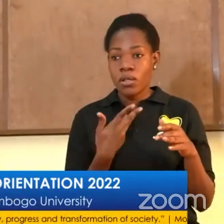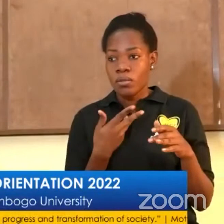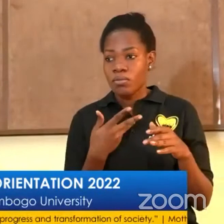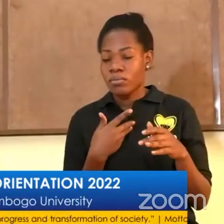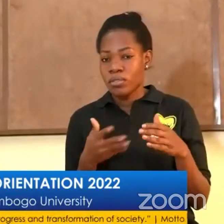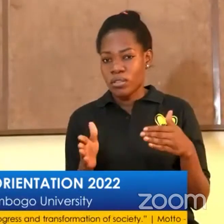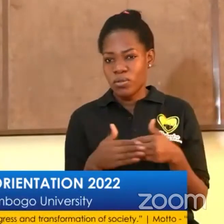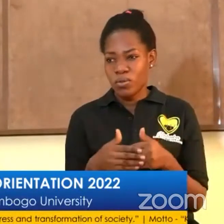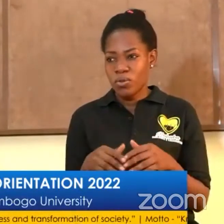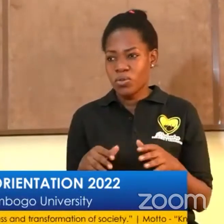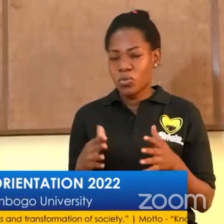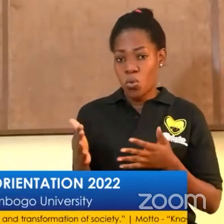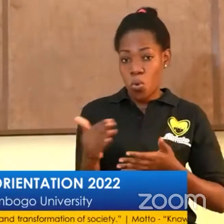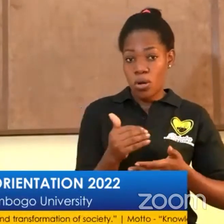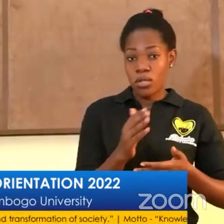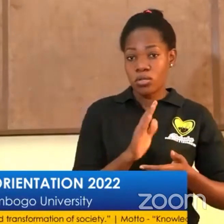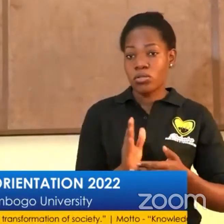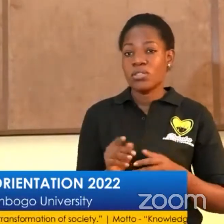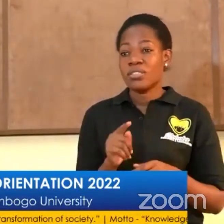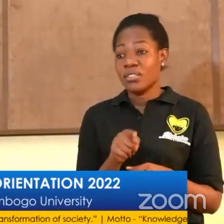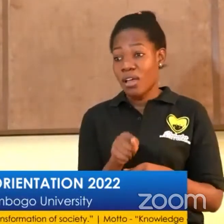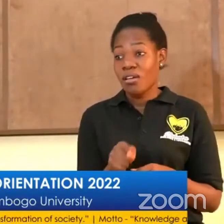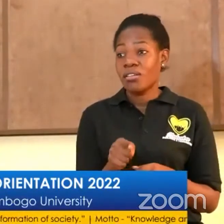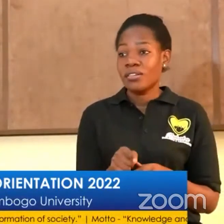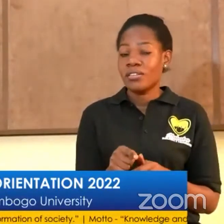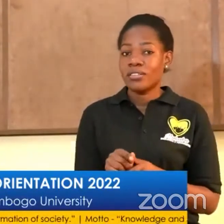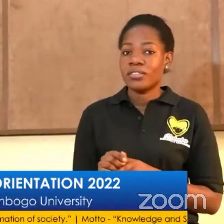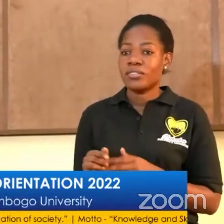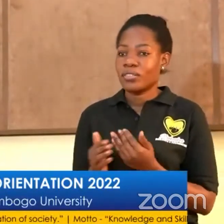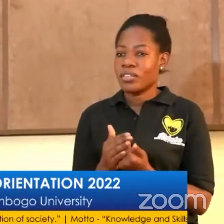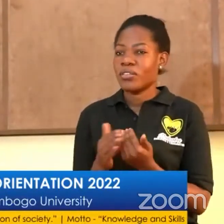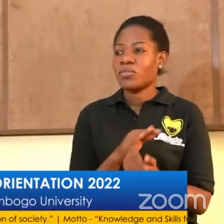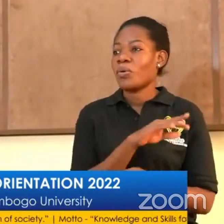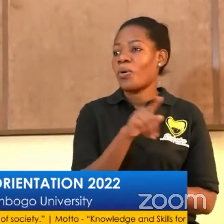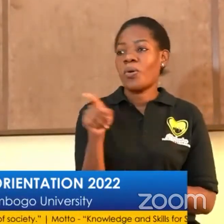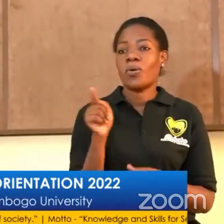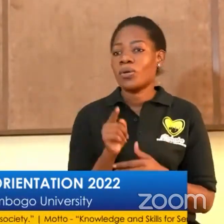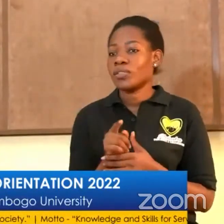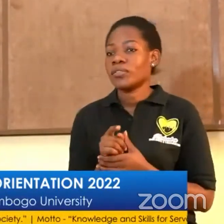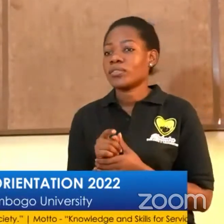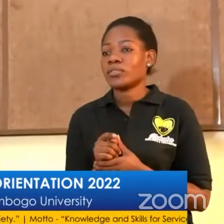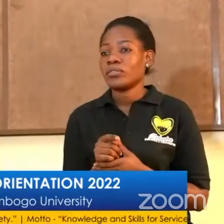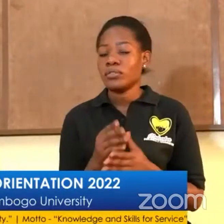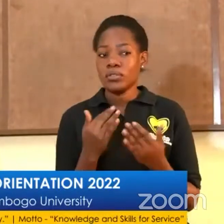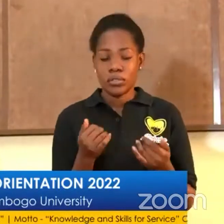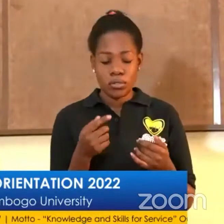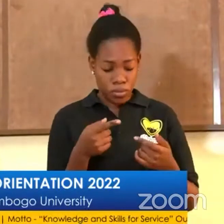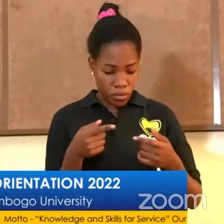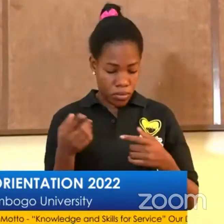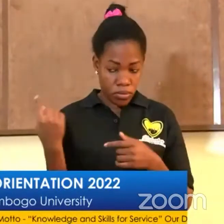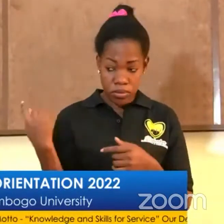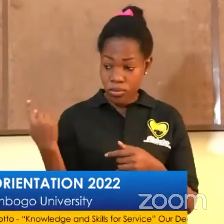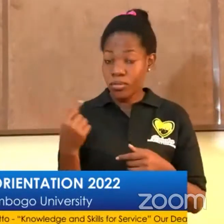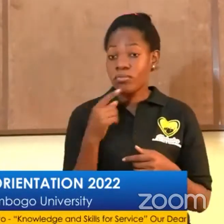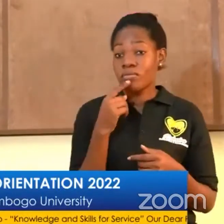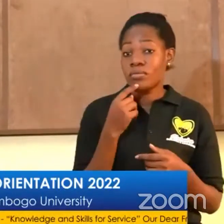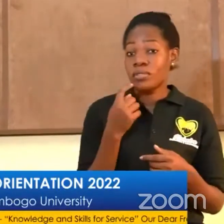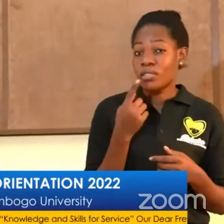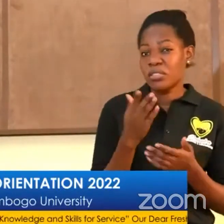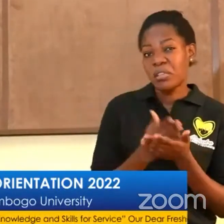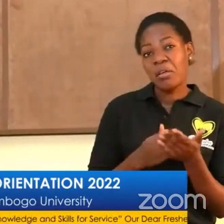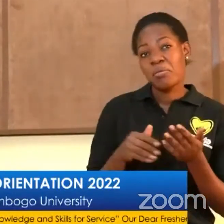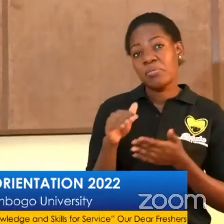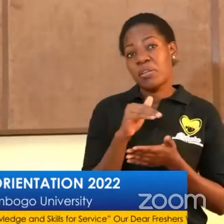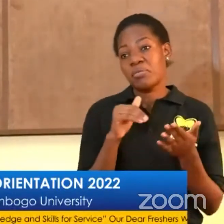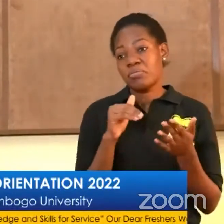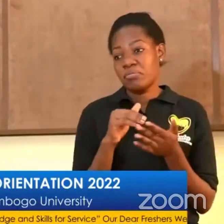That collection caters for all of us. It doesn't, like Francis was saying, some libraries are a bit specific, but